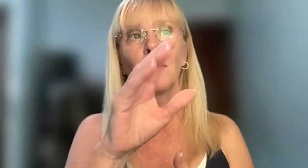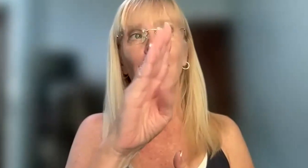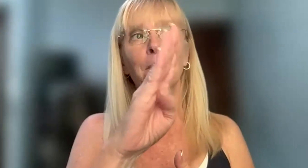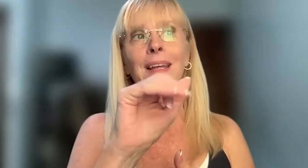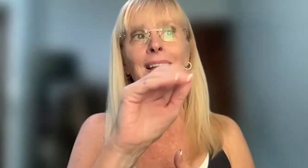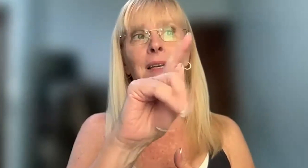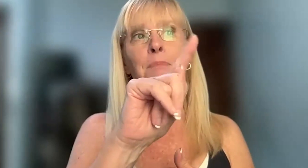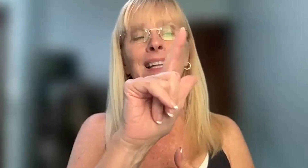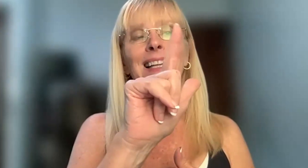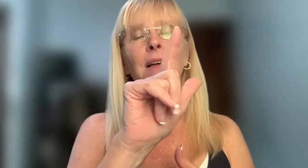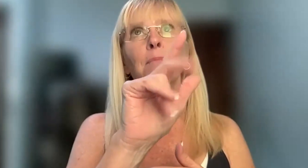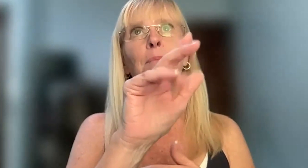at